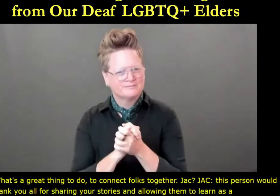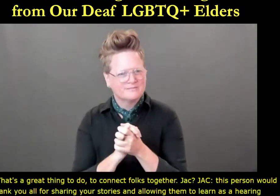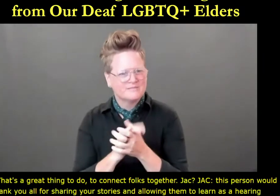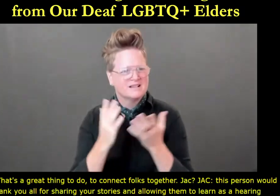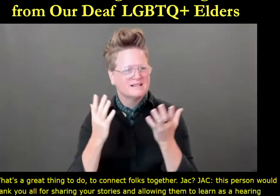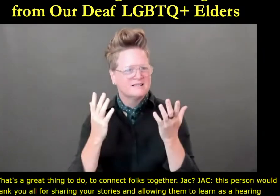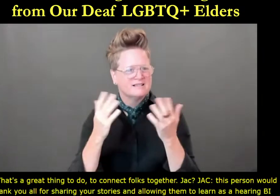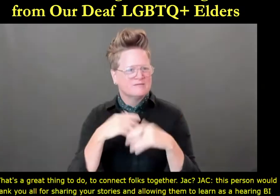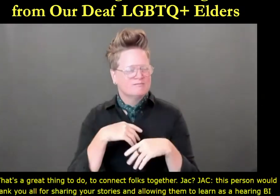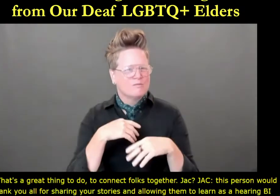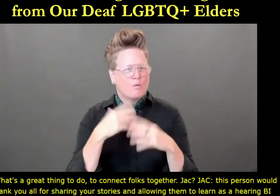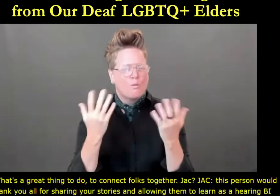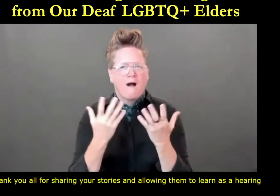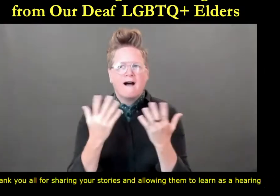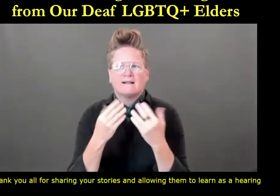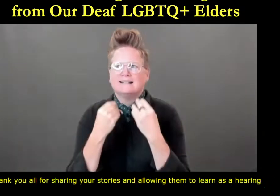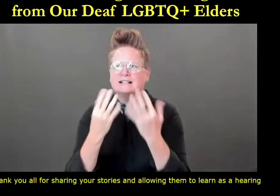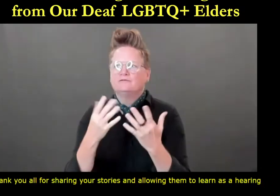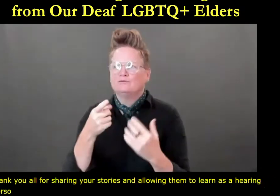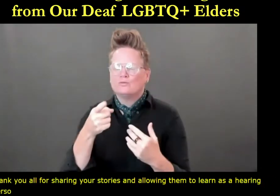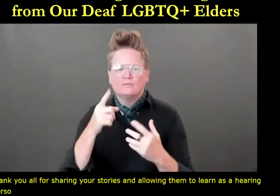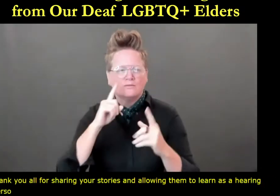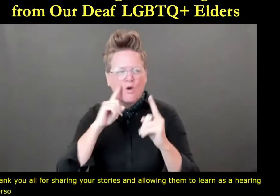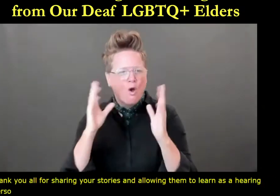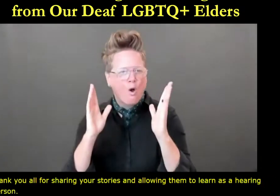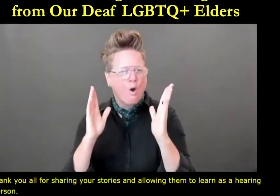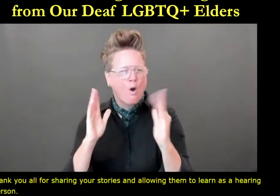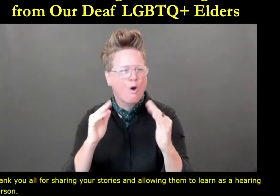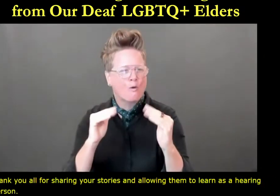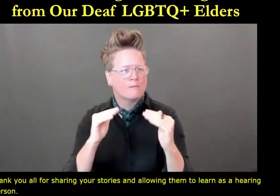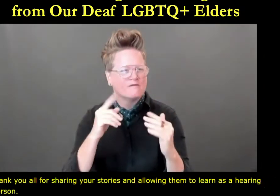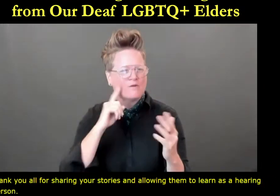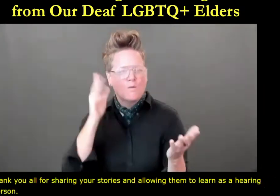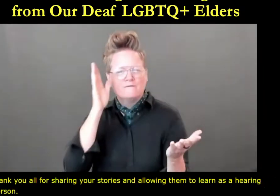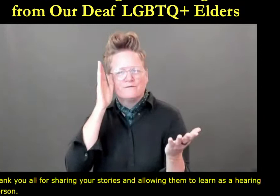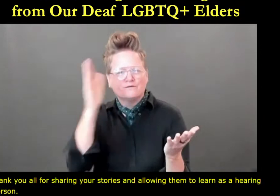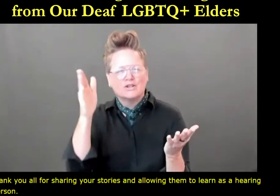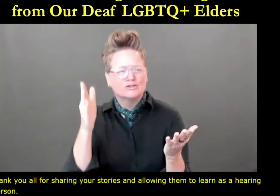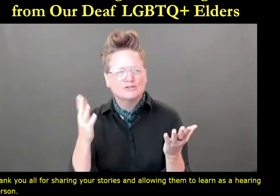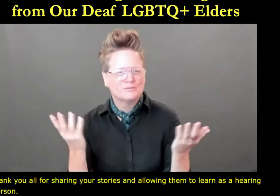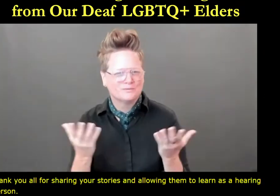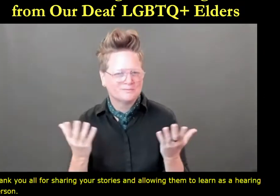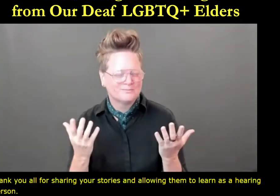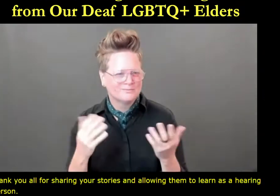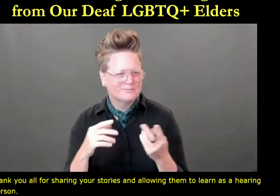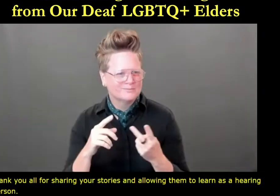what gives each of you hope for the future